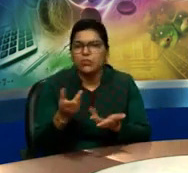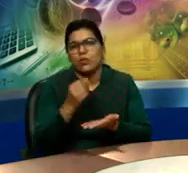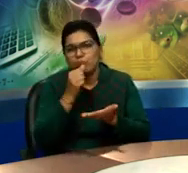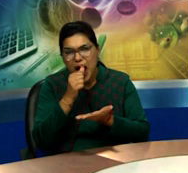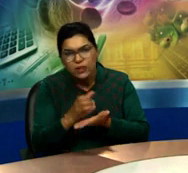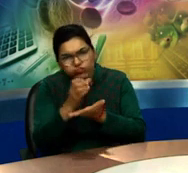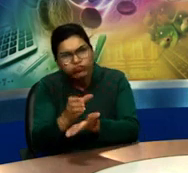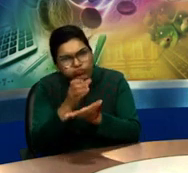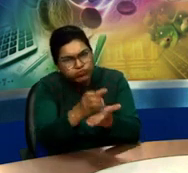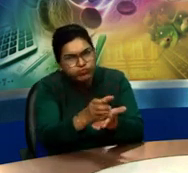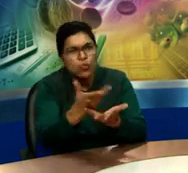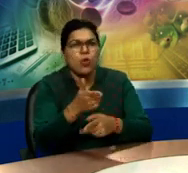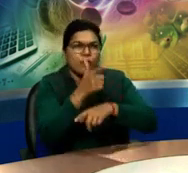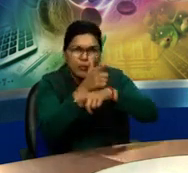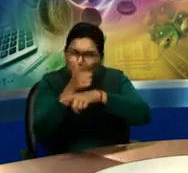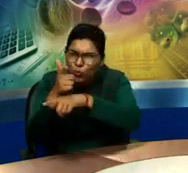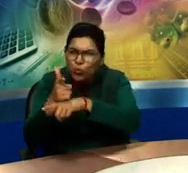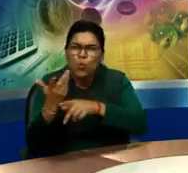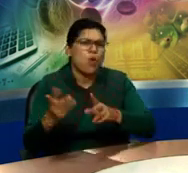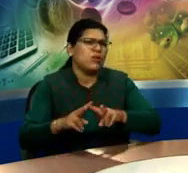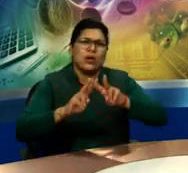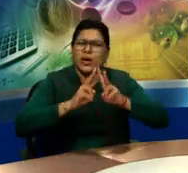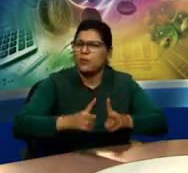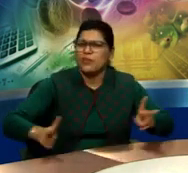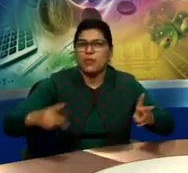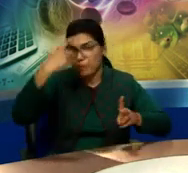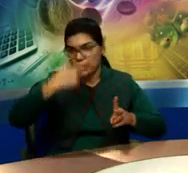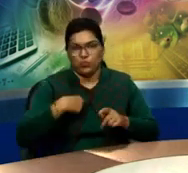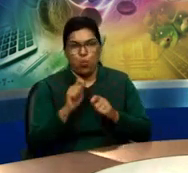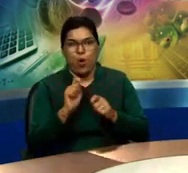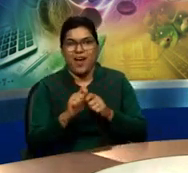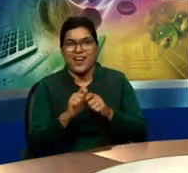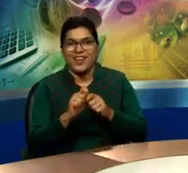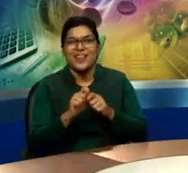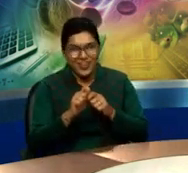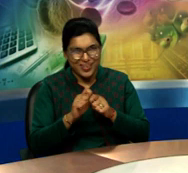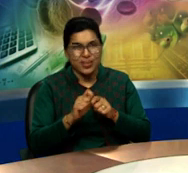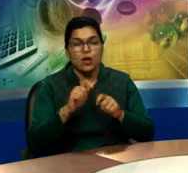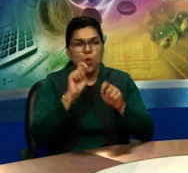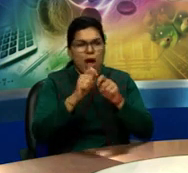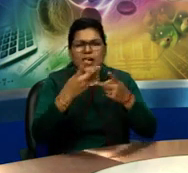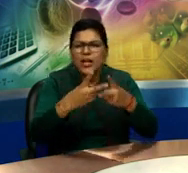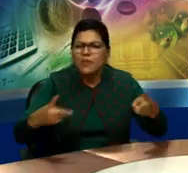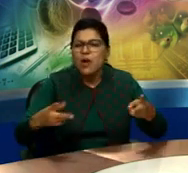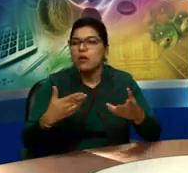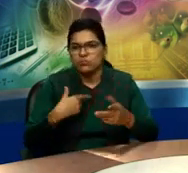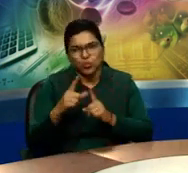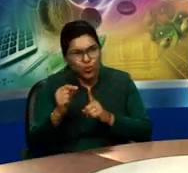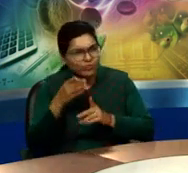any service work, we are providing services, we are doing video, any kind of work comes under this